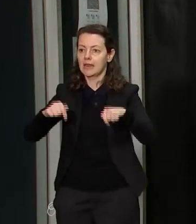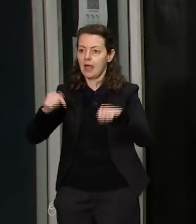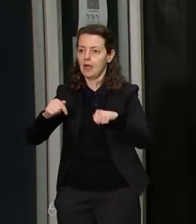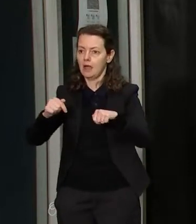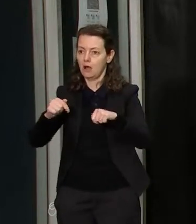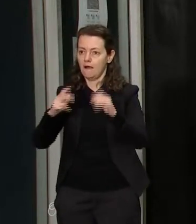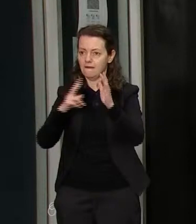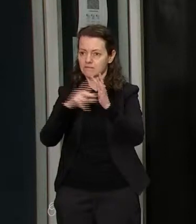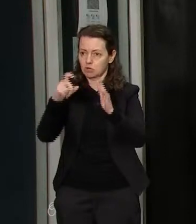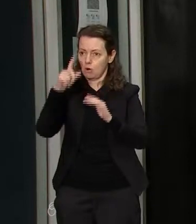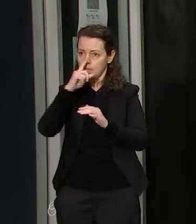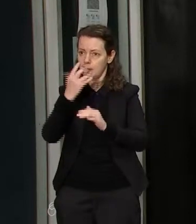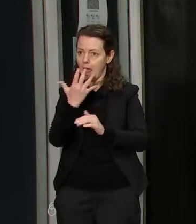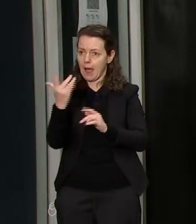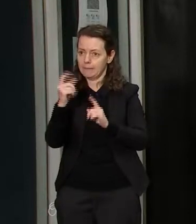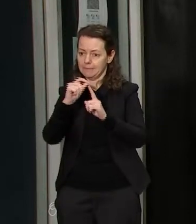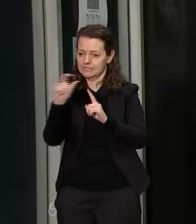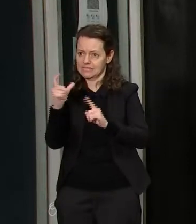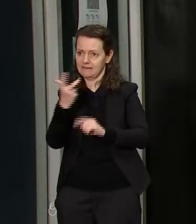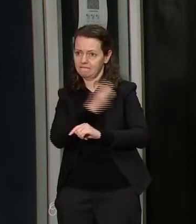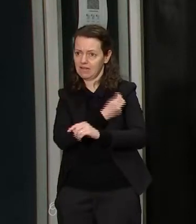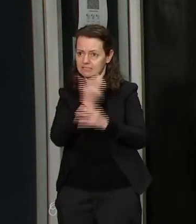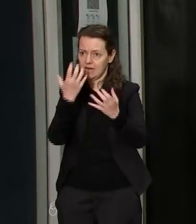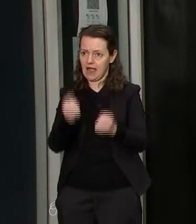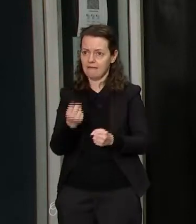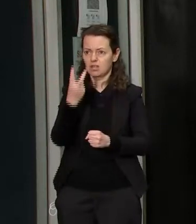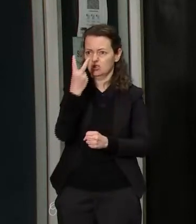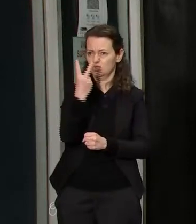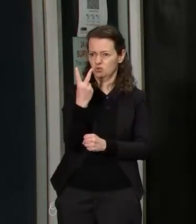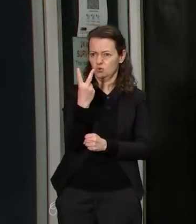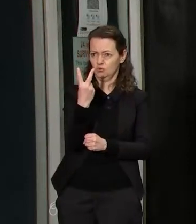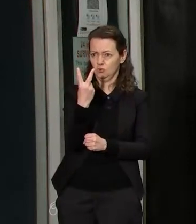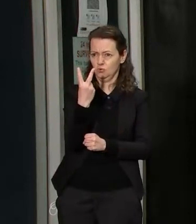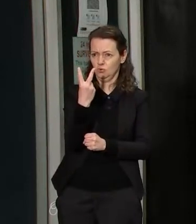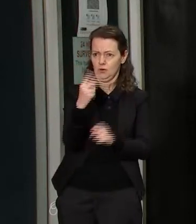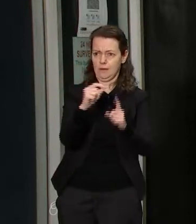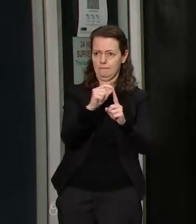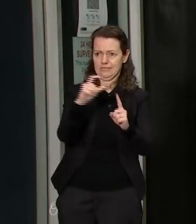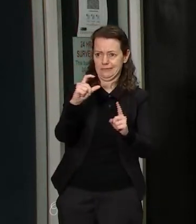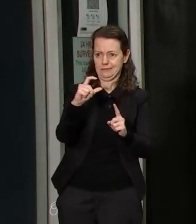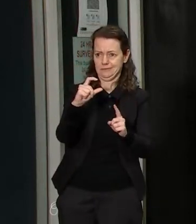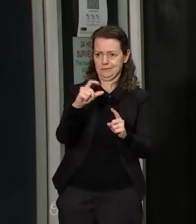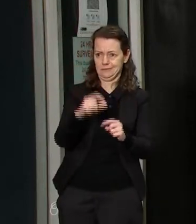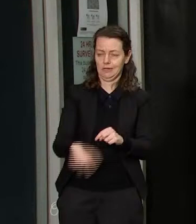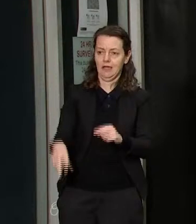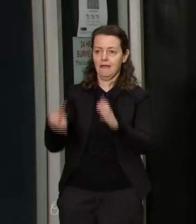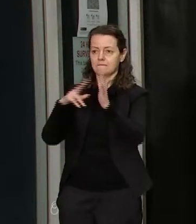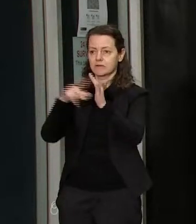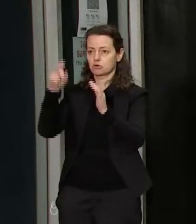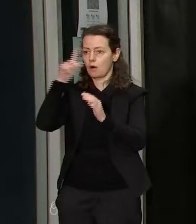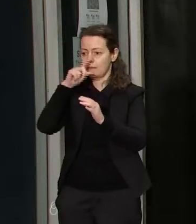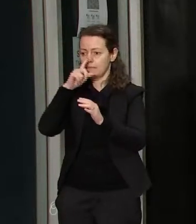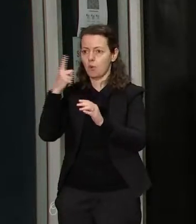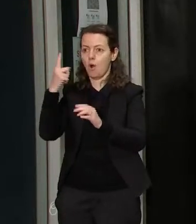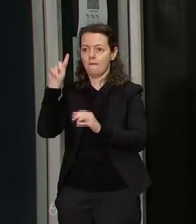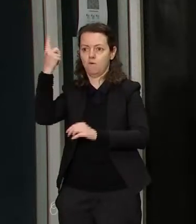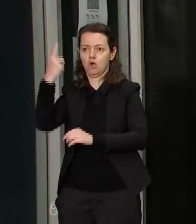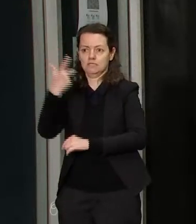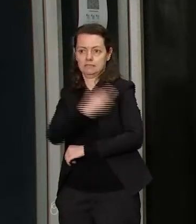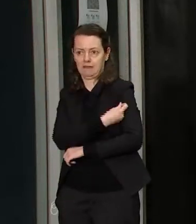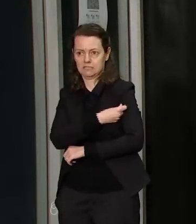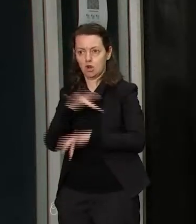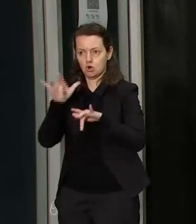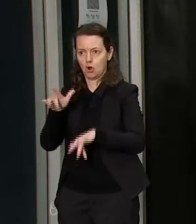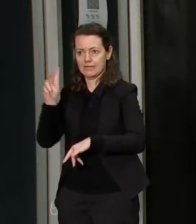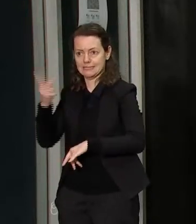to 3% are fully vaccinated. 20-odd% have got one dose. We need to be so much higher than that, and that